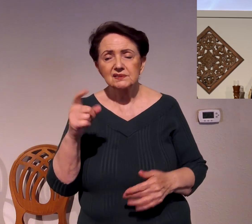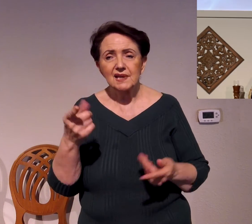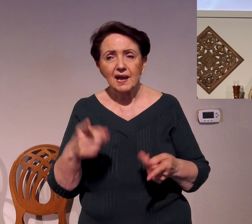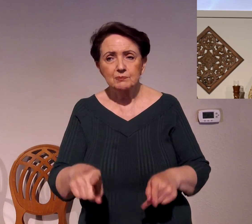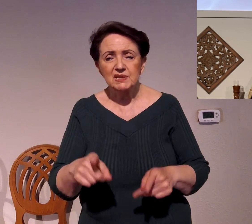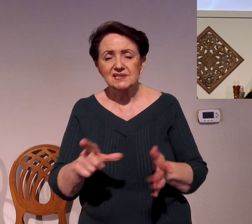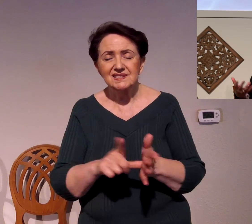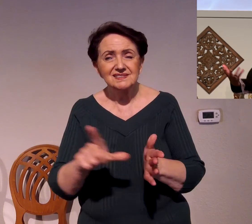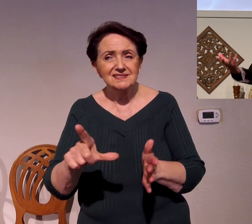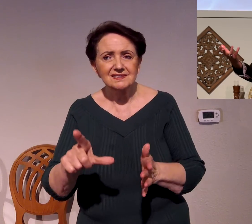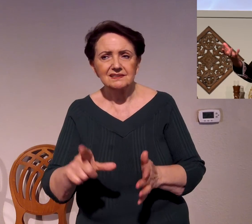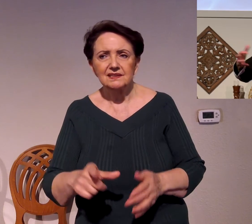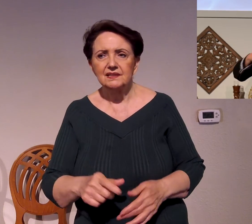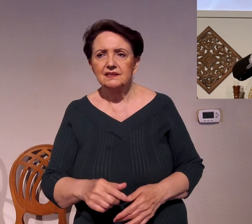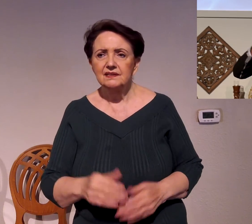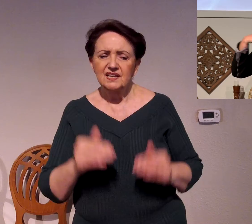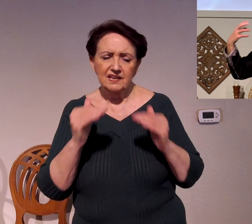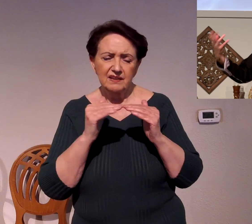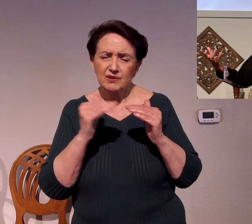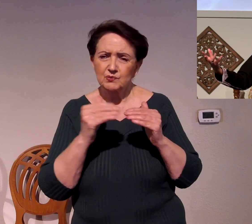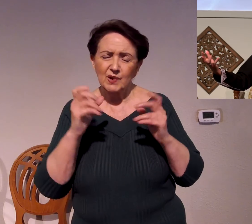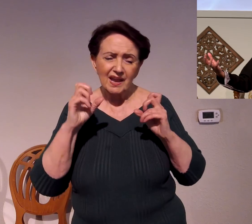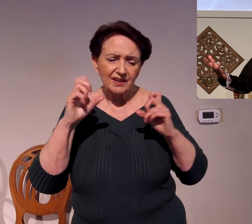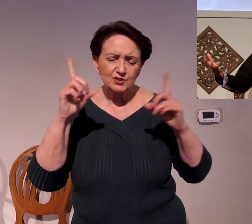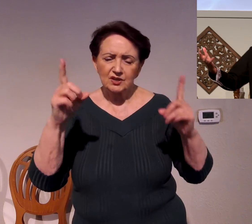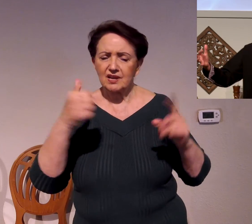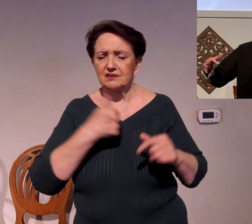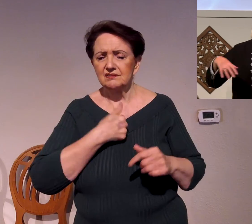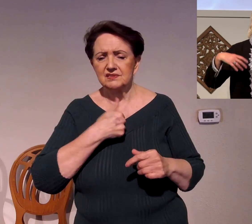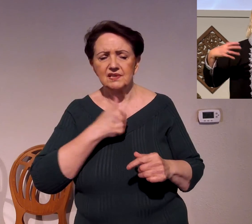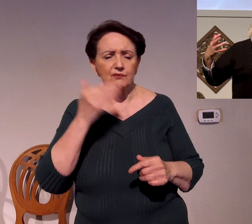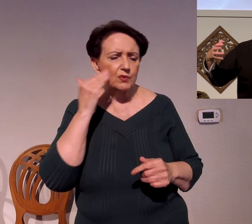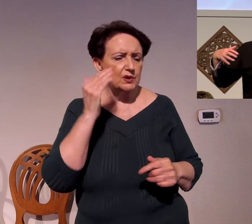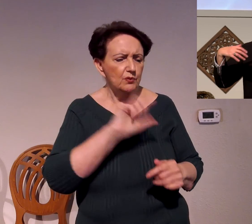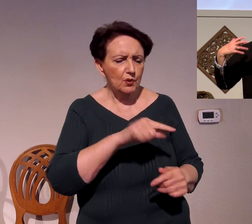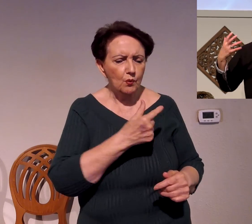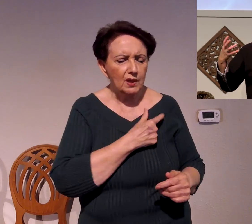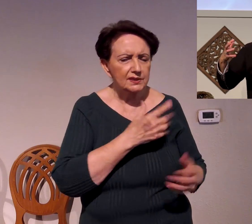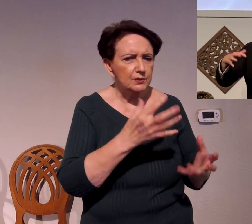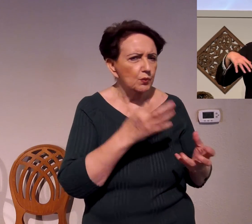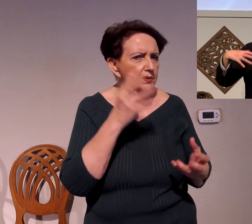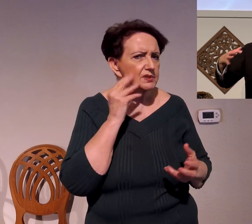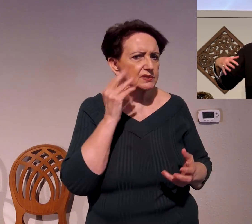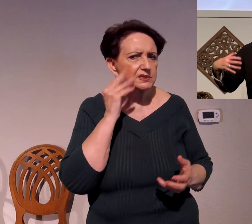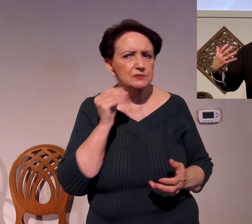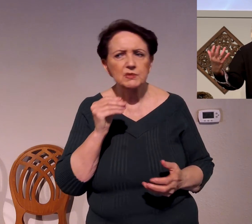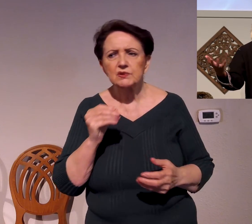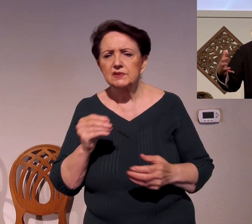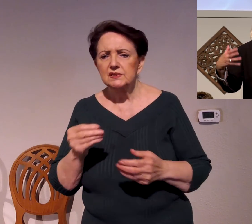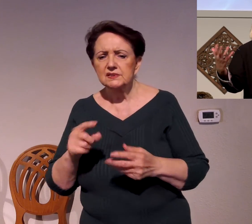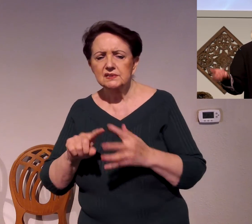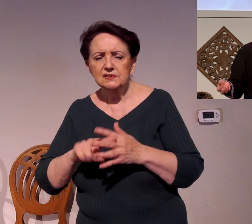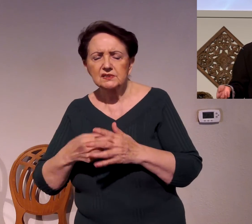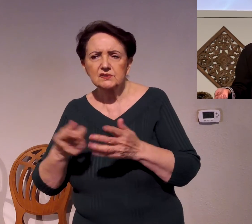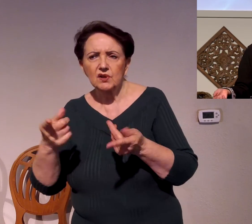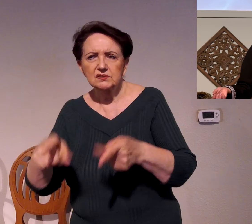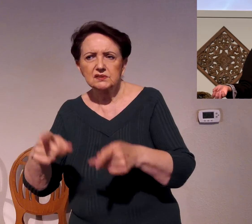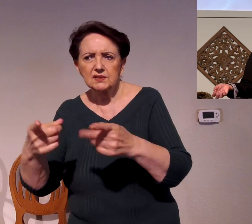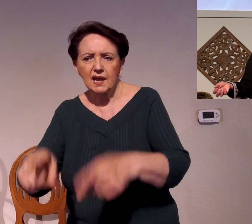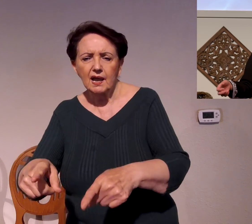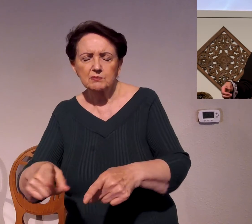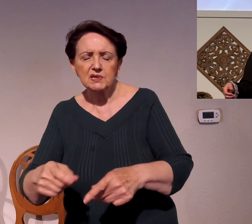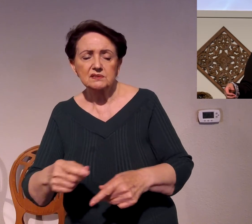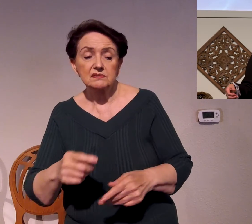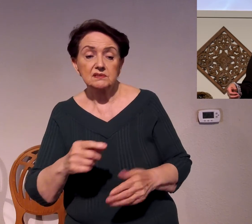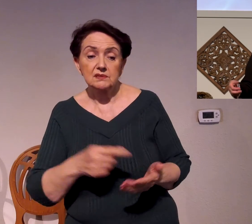educate ourselves and we build a plan and we know the quality of life experience and it starts unfolding, and sometimes the form manifests and sometimes